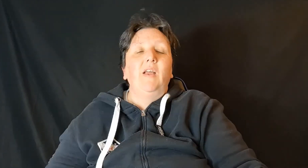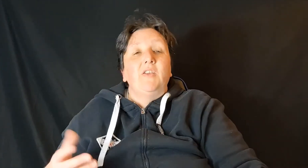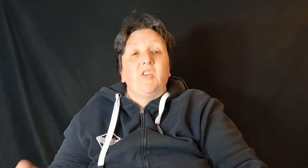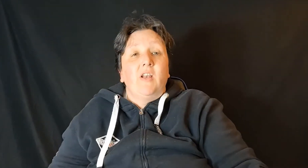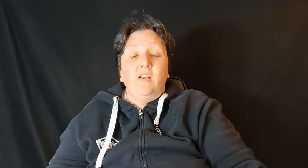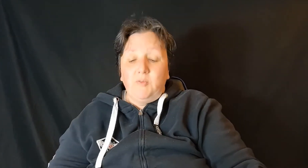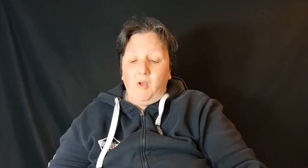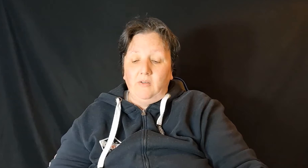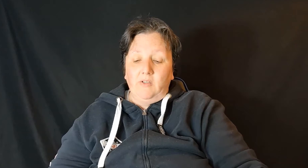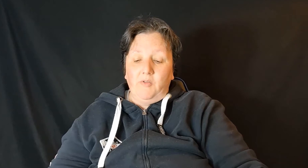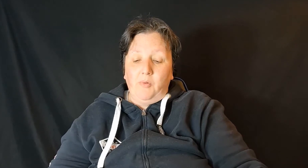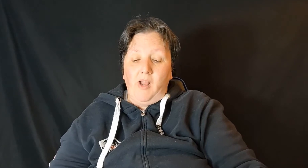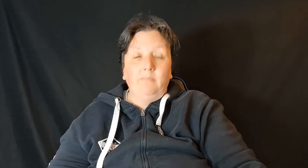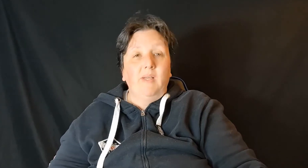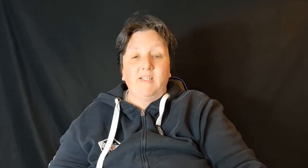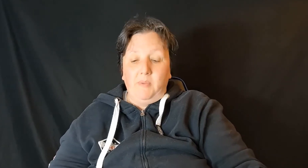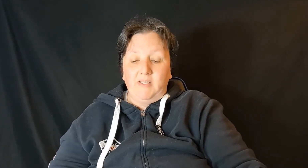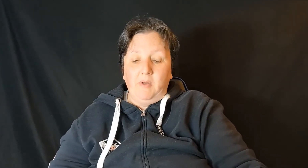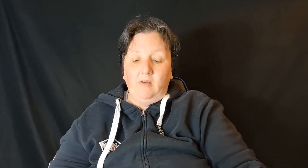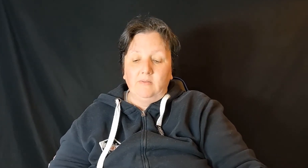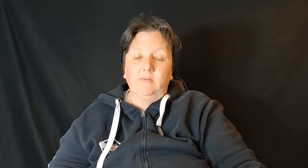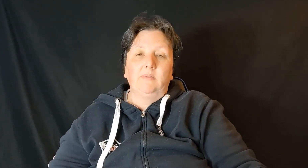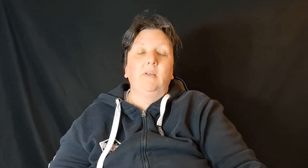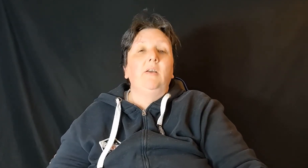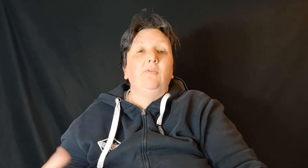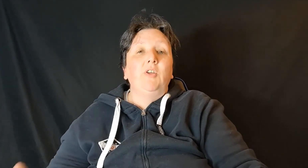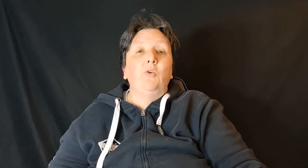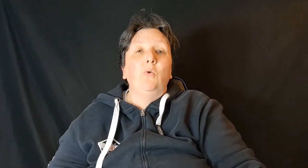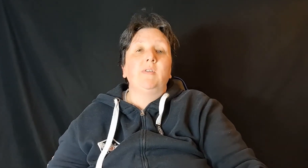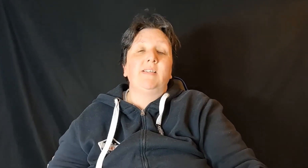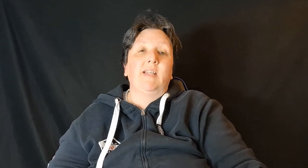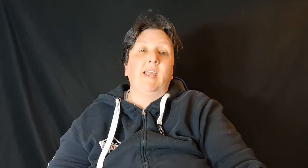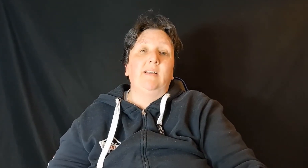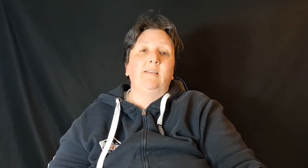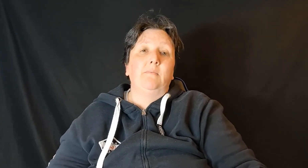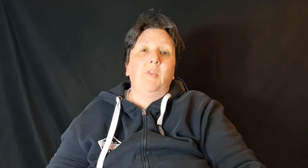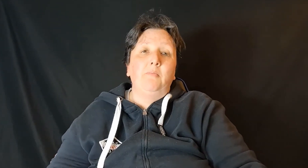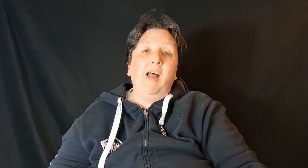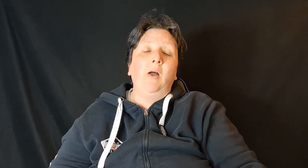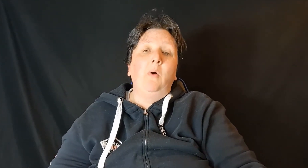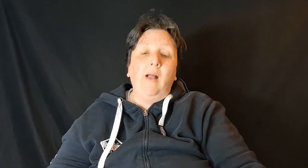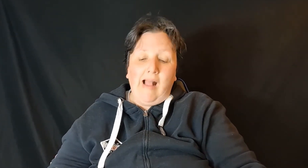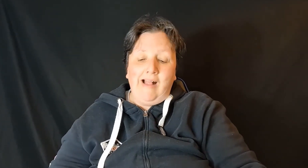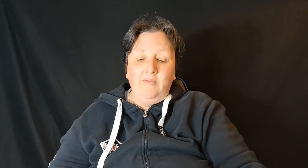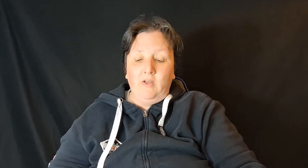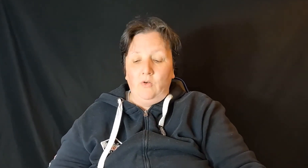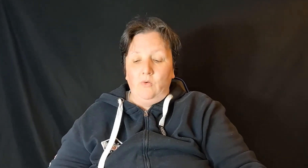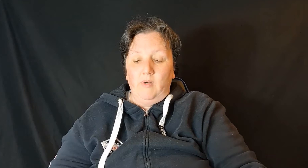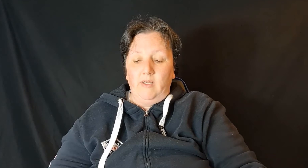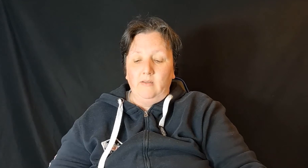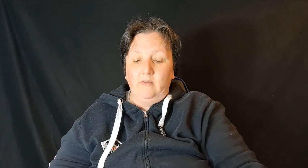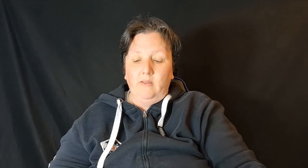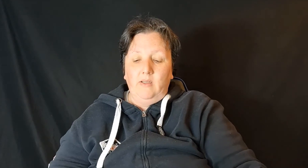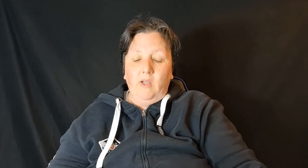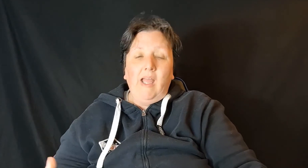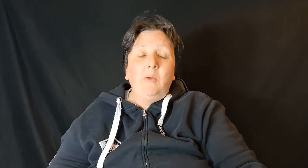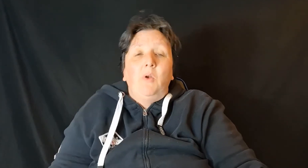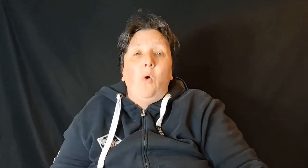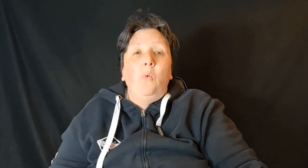So the last part of the prayer is the best part. For yours is the kingdom, the power and the glory. And it will always